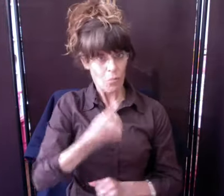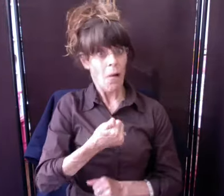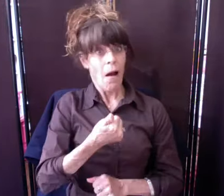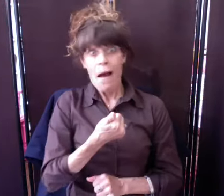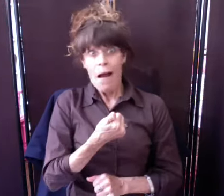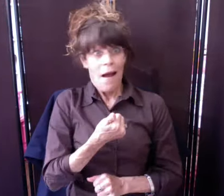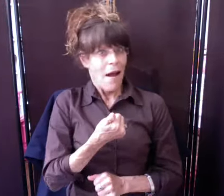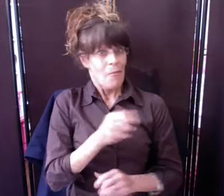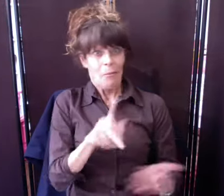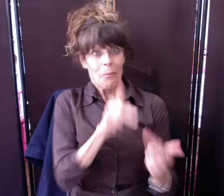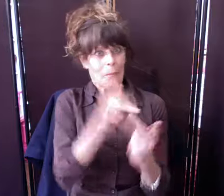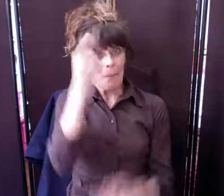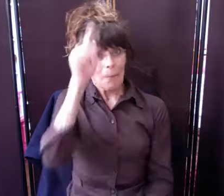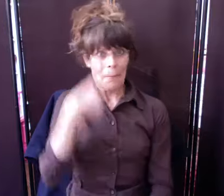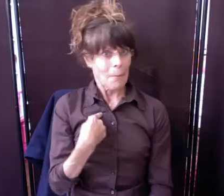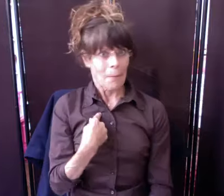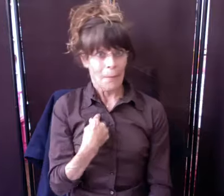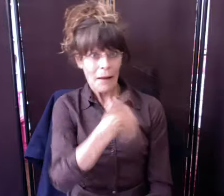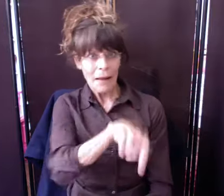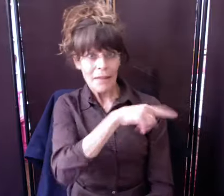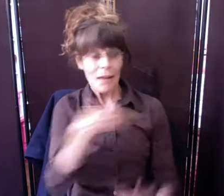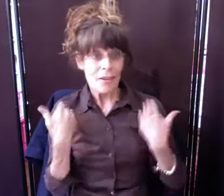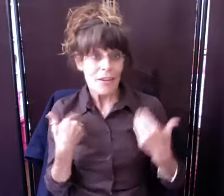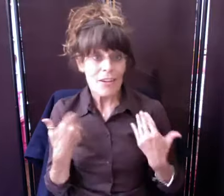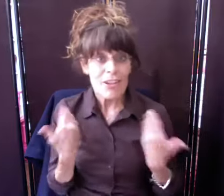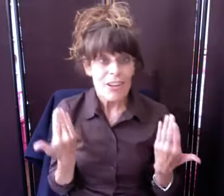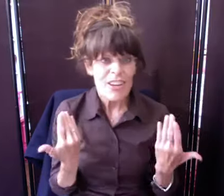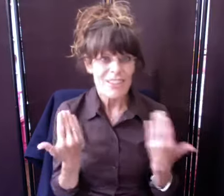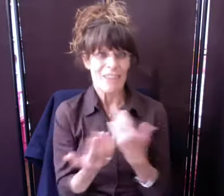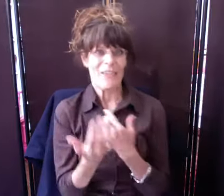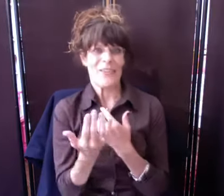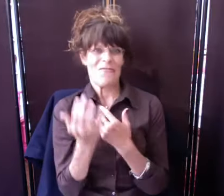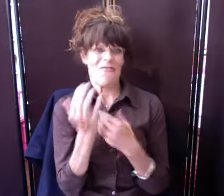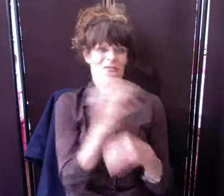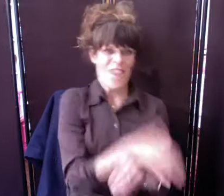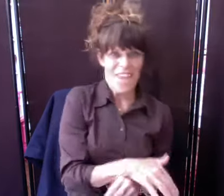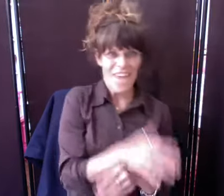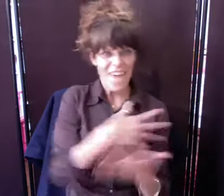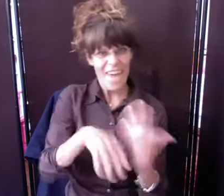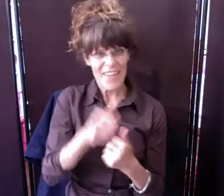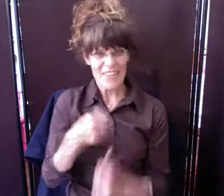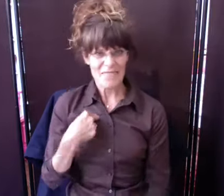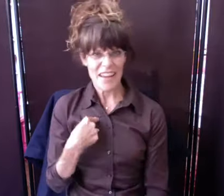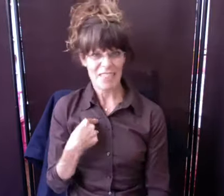kind of, they were young enough that they were forced to hang out with me. So they couldn't say, we don't want to play with her. They had